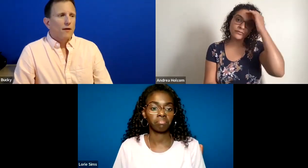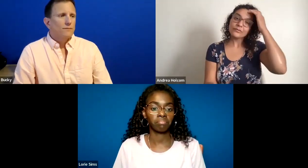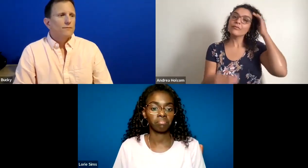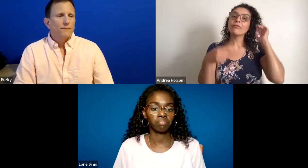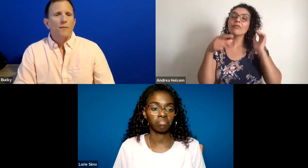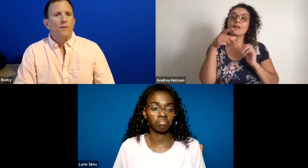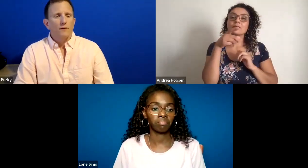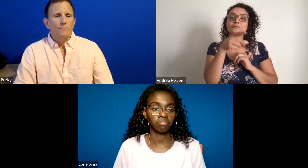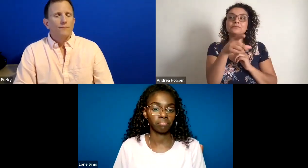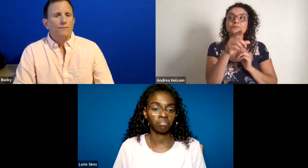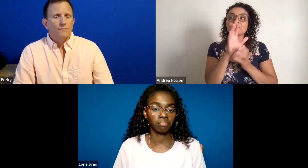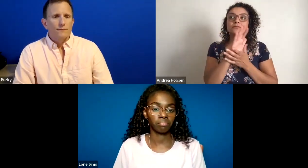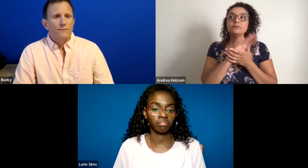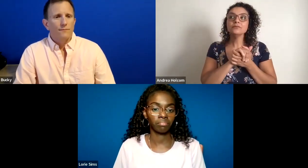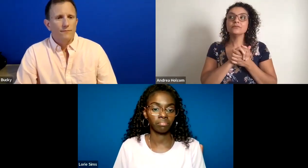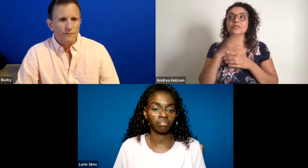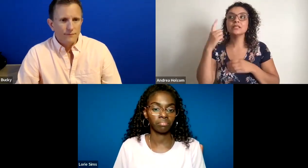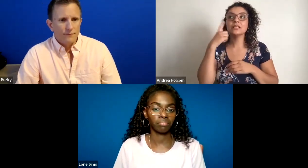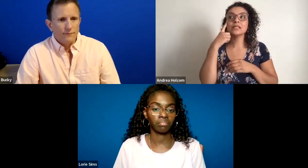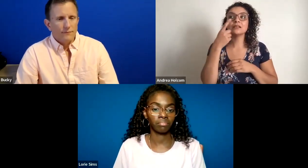and to work with you to make these improvements.